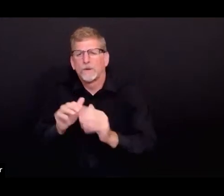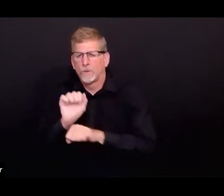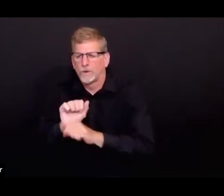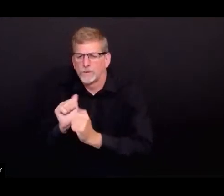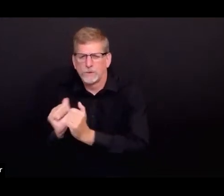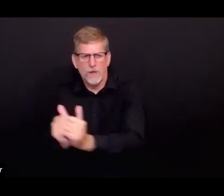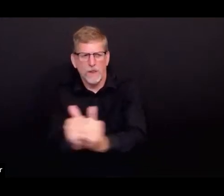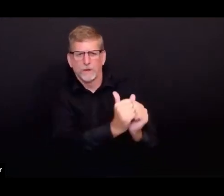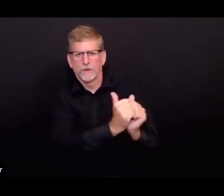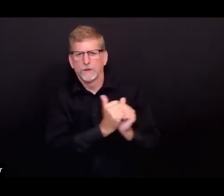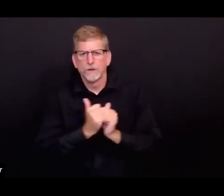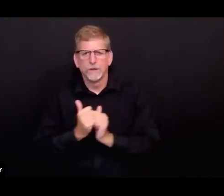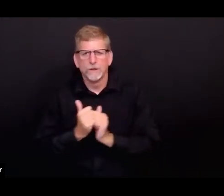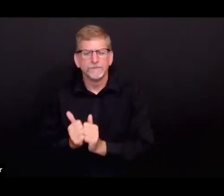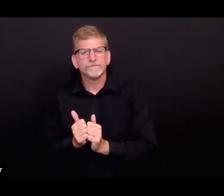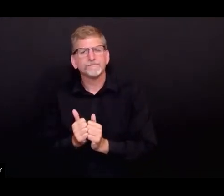specific